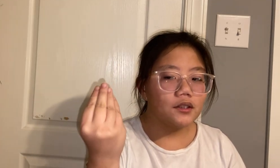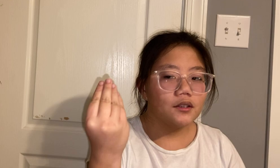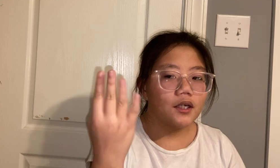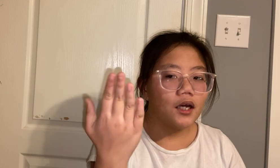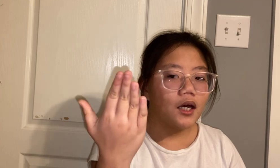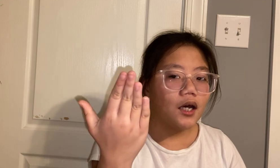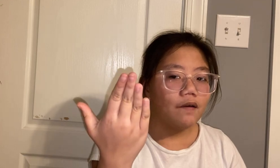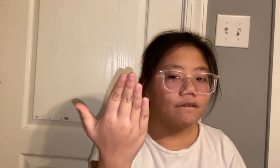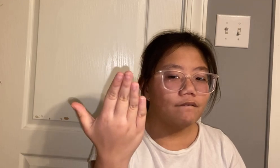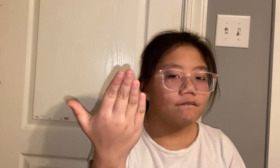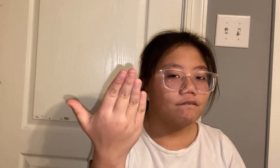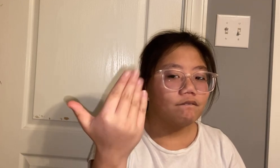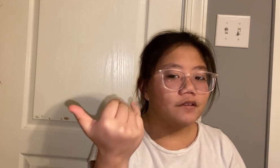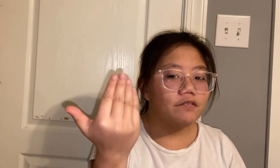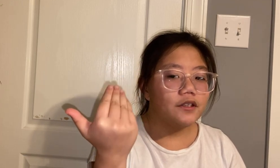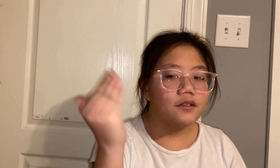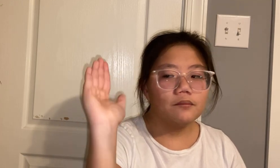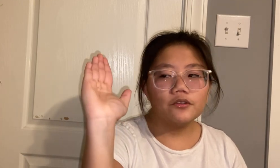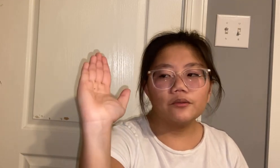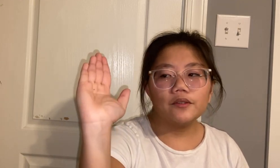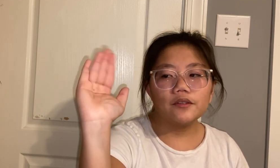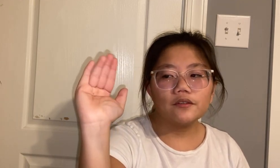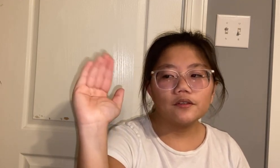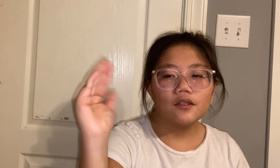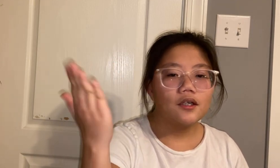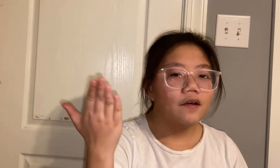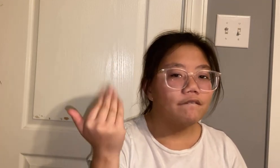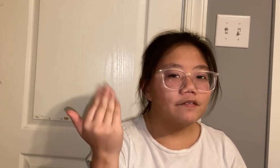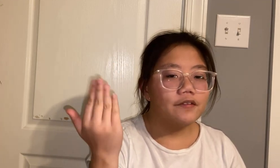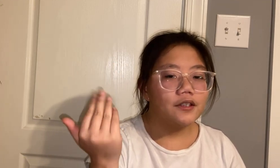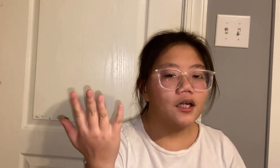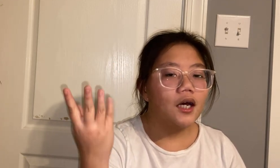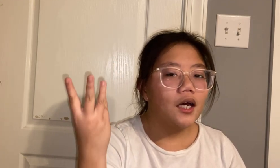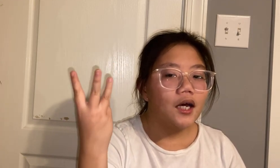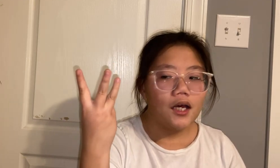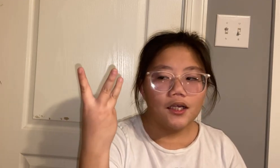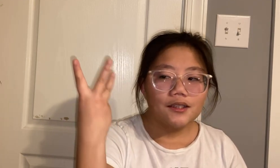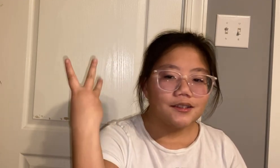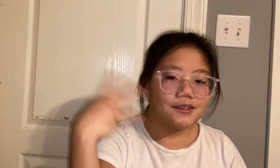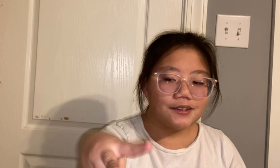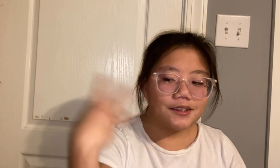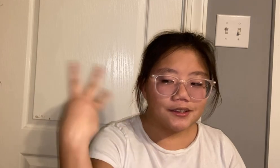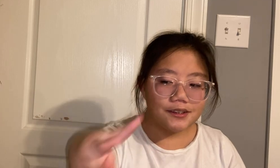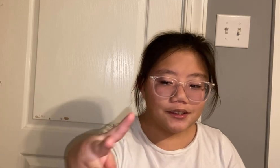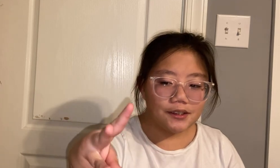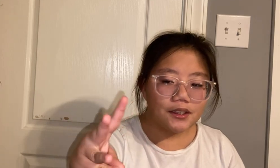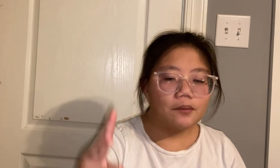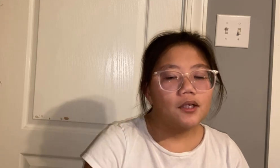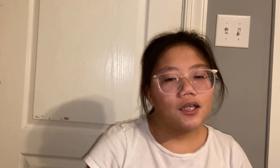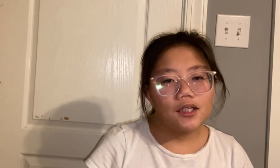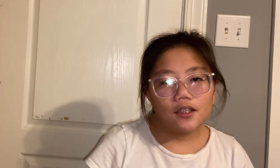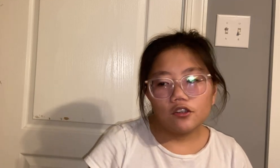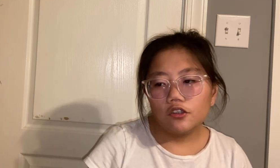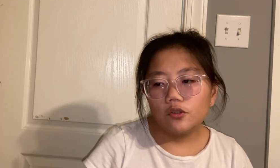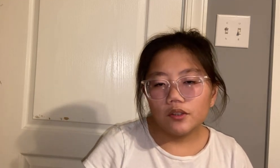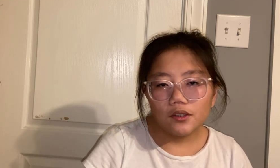fourteen fifteen i'm just doing this fifteen sixteen i think that's how you do it